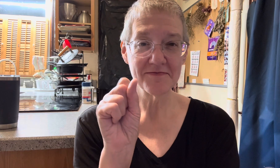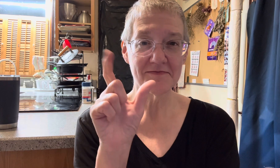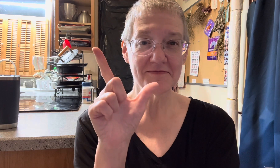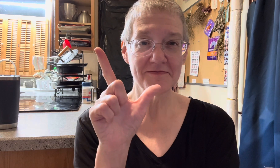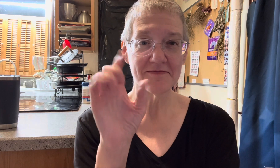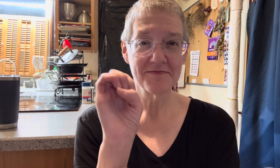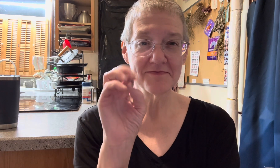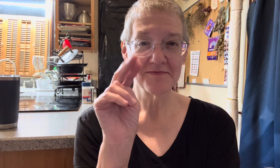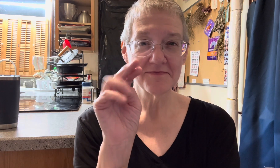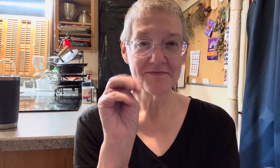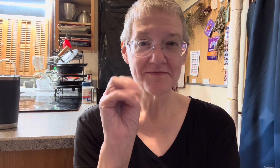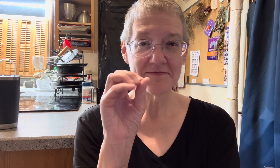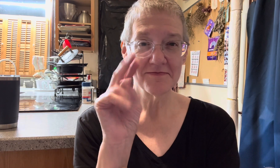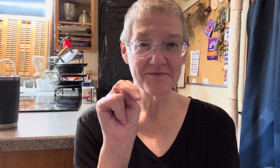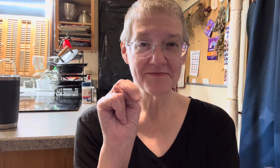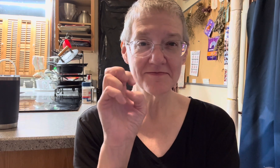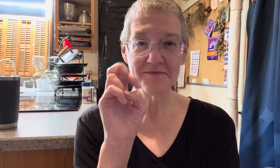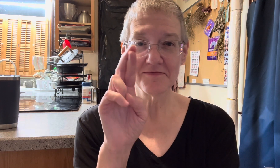or lime juice.